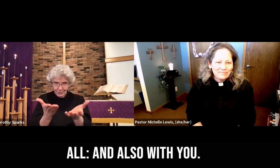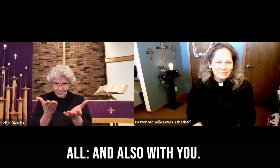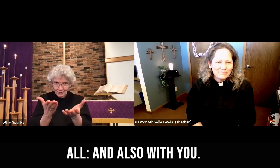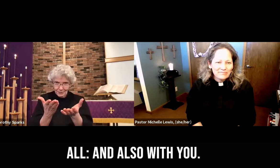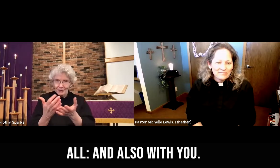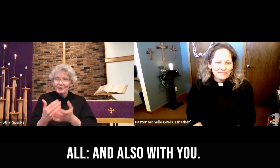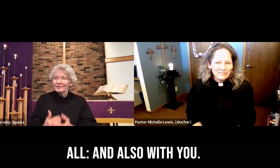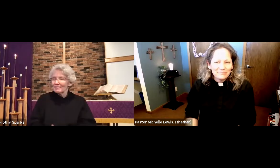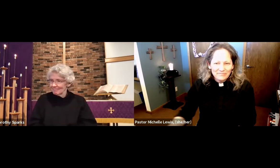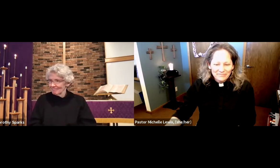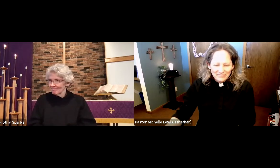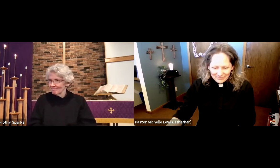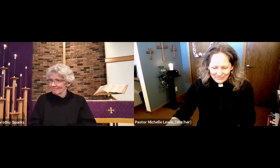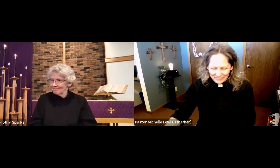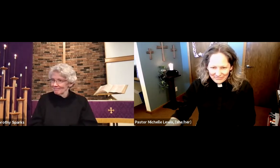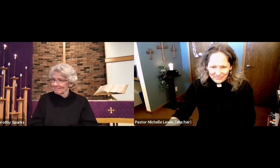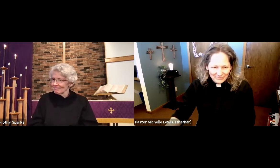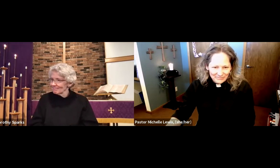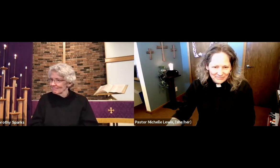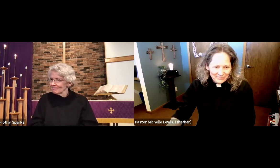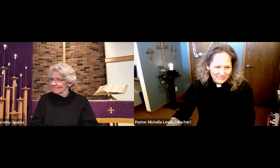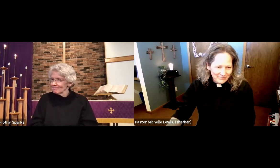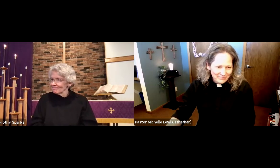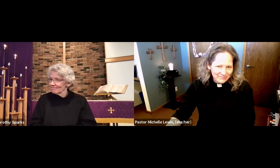and also with you.